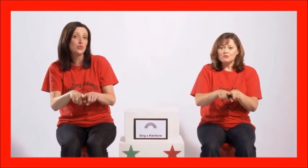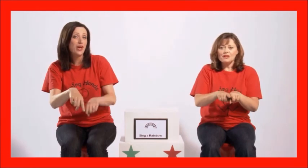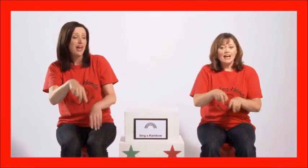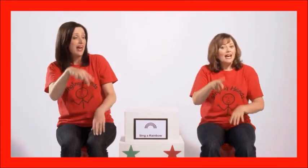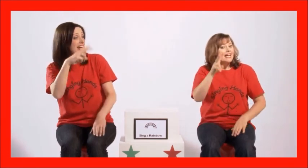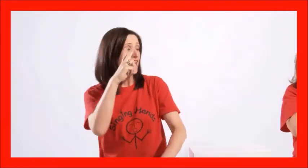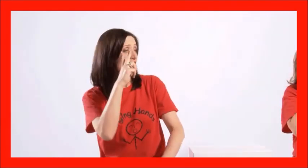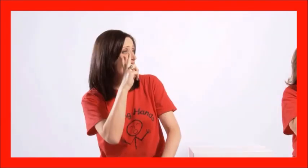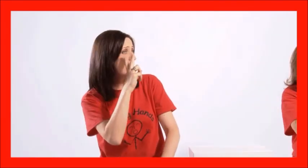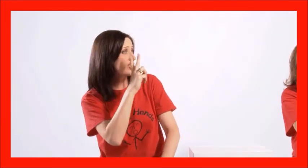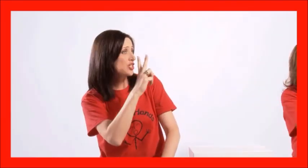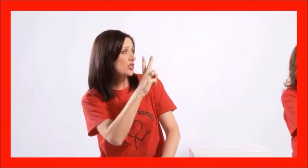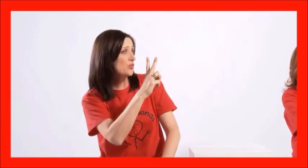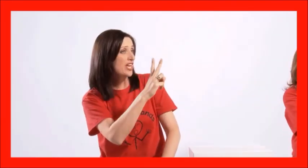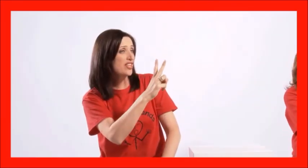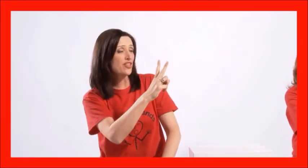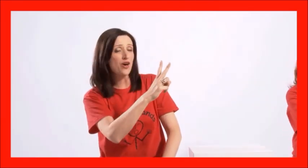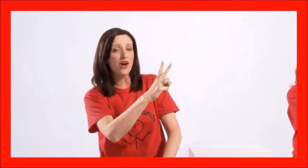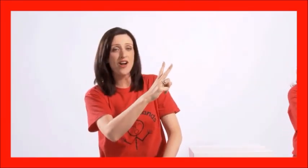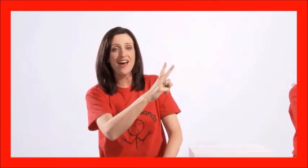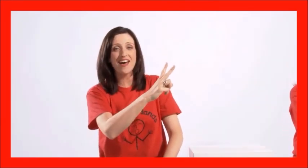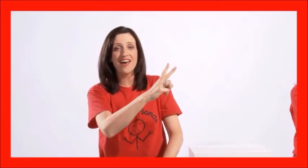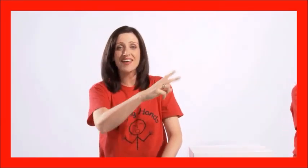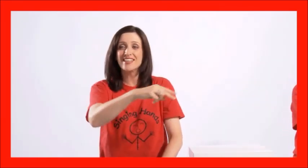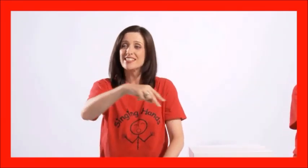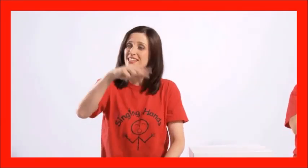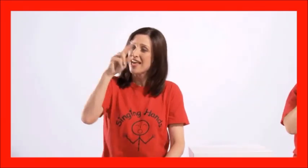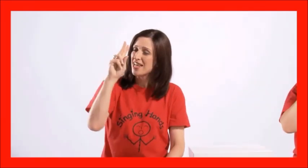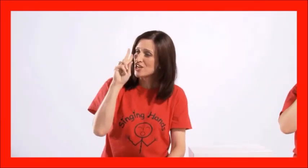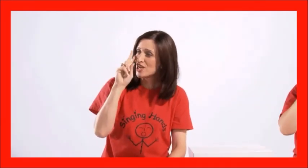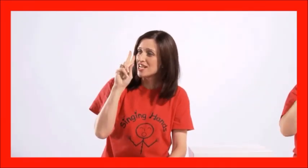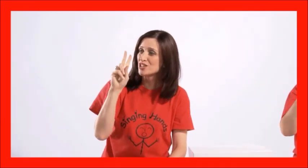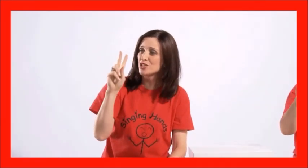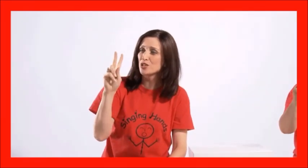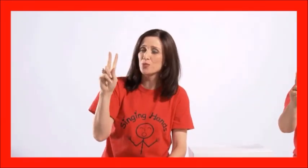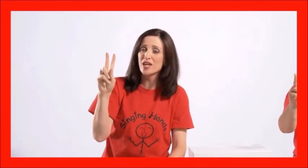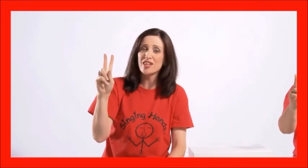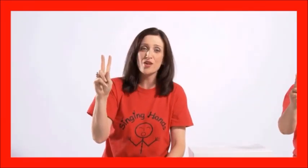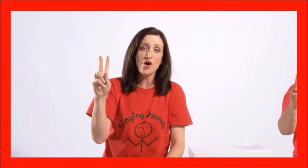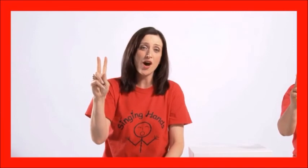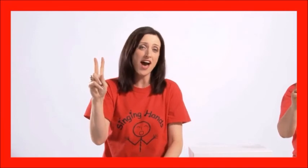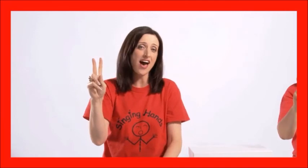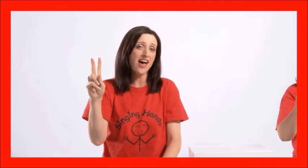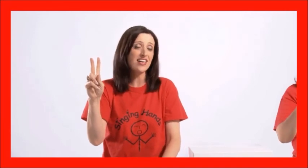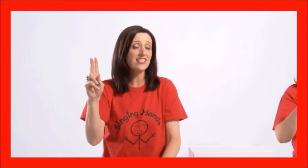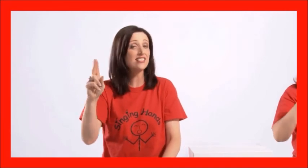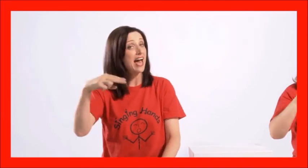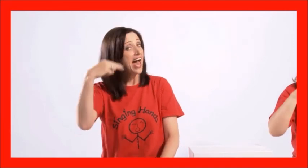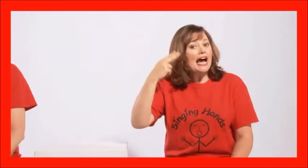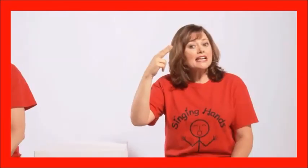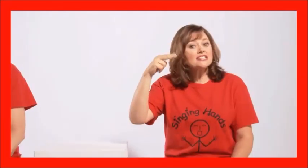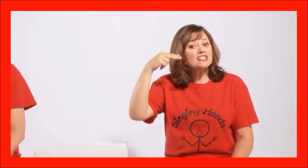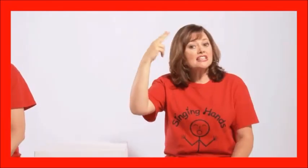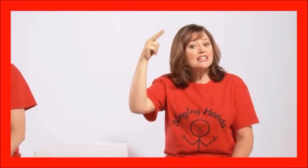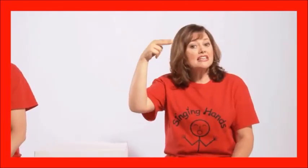Listen with your eyes, listen with your eyes And sing